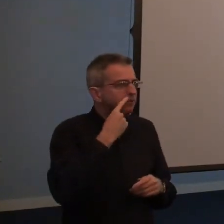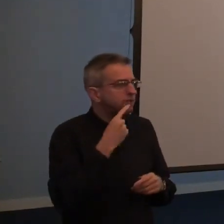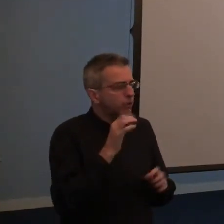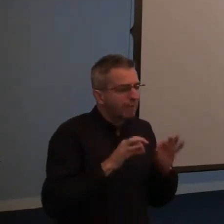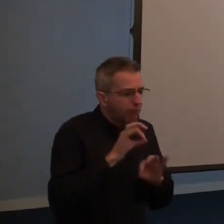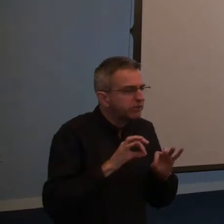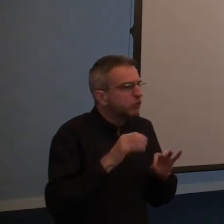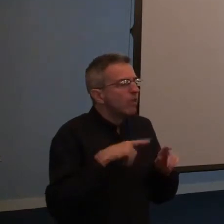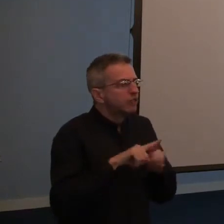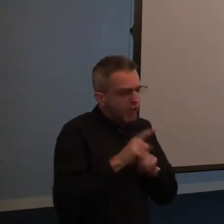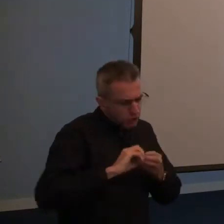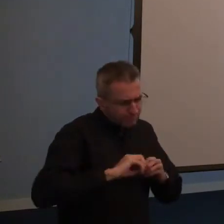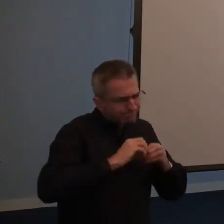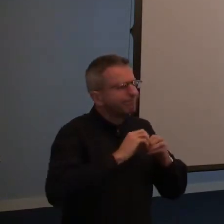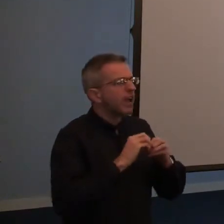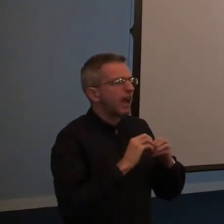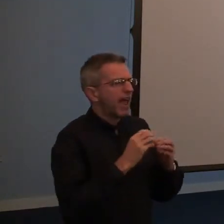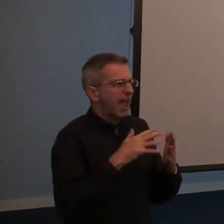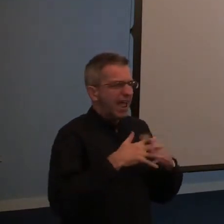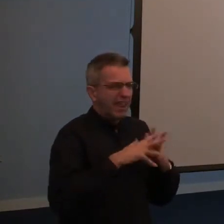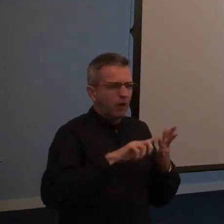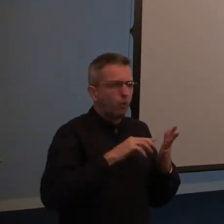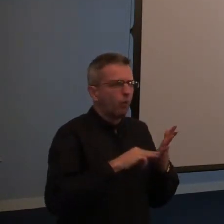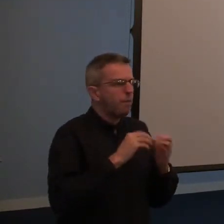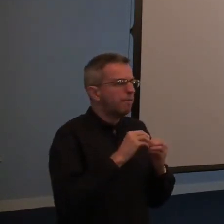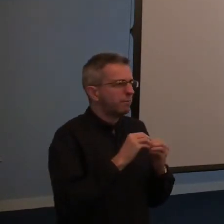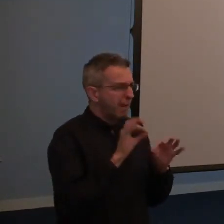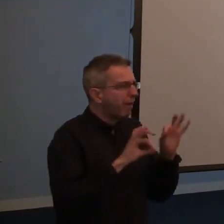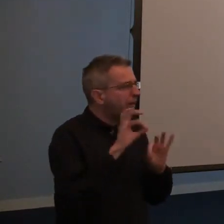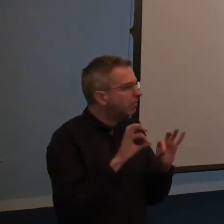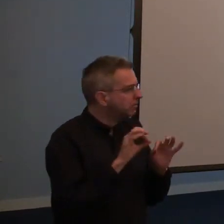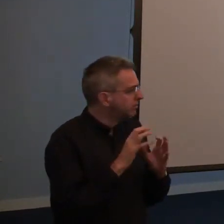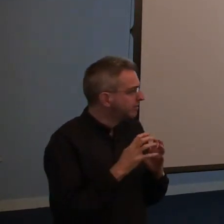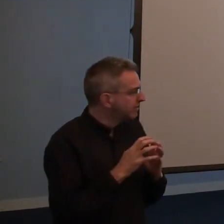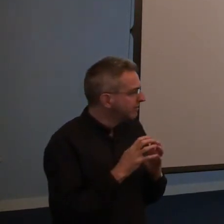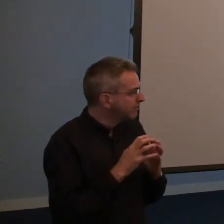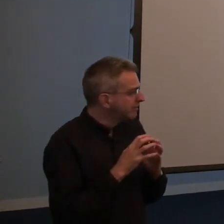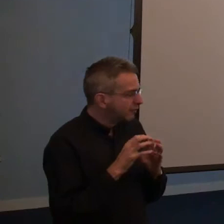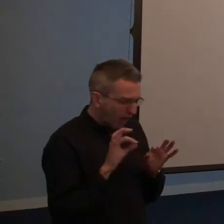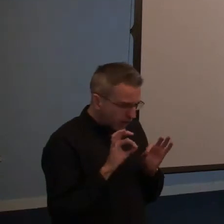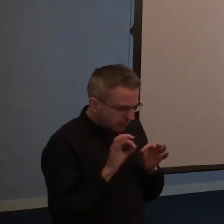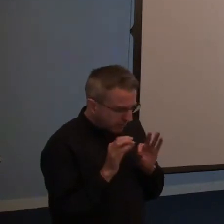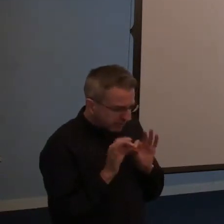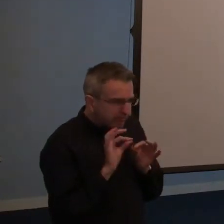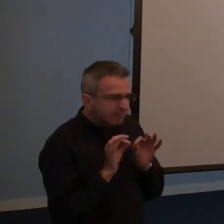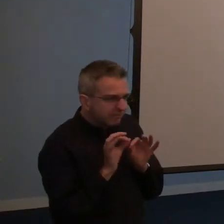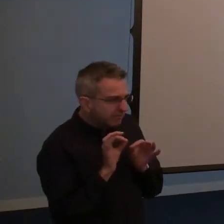IVF, that they will experiment first on mice and then try and develop, you know, the womb chemicals and the optimum